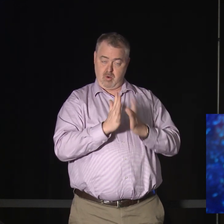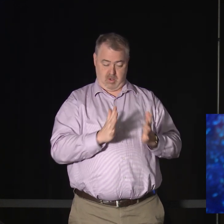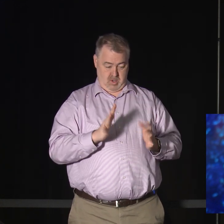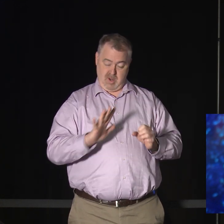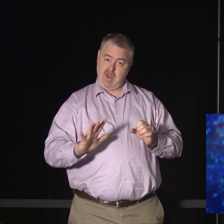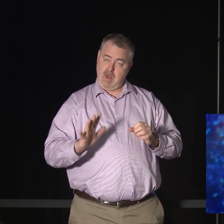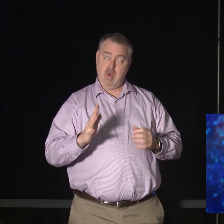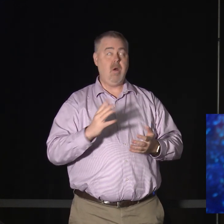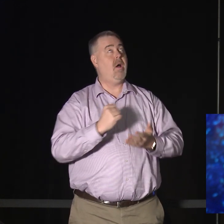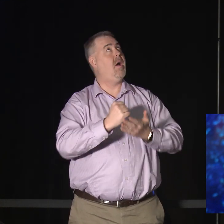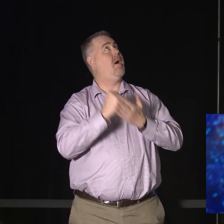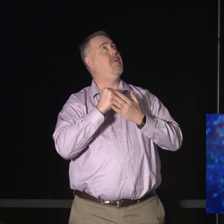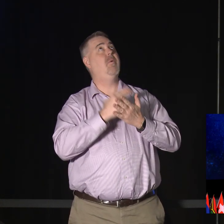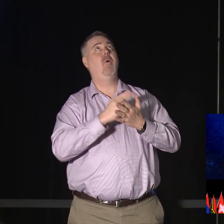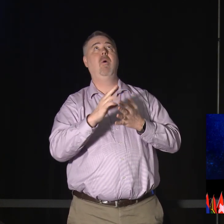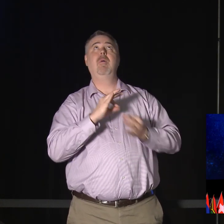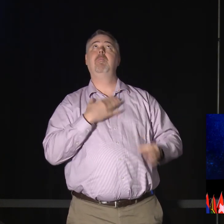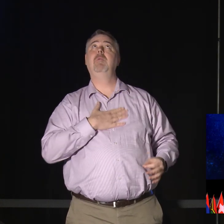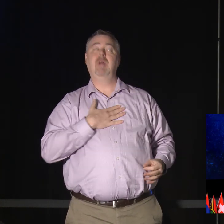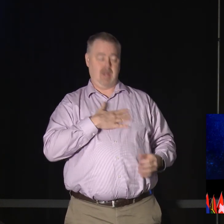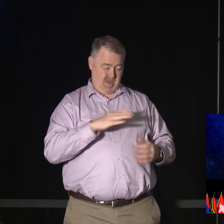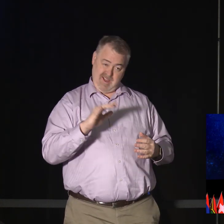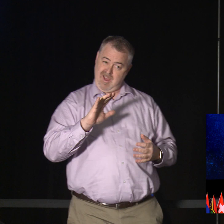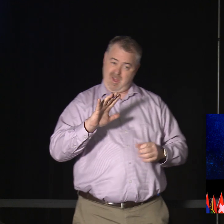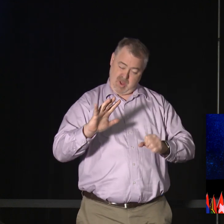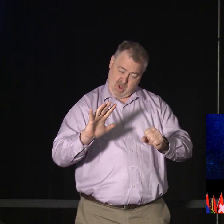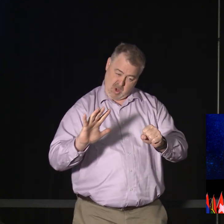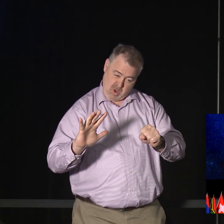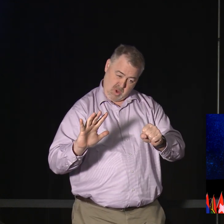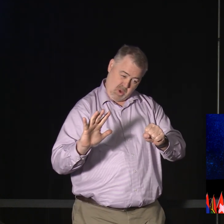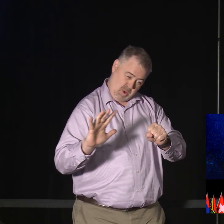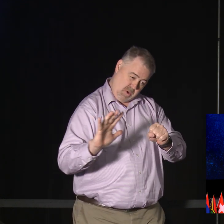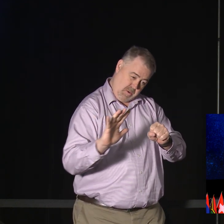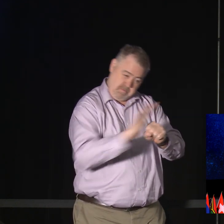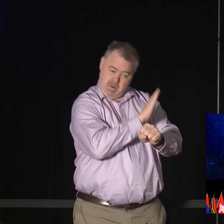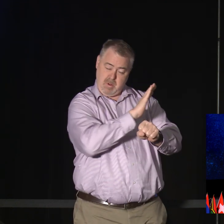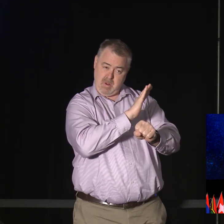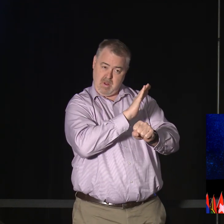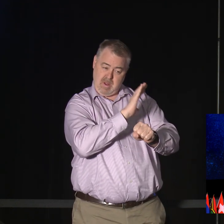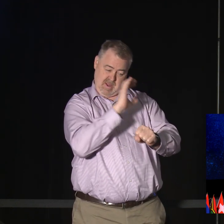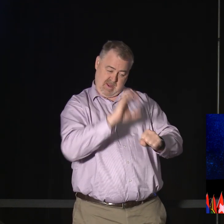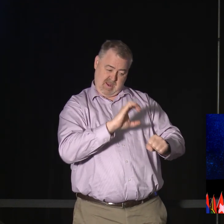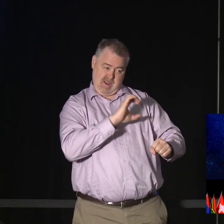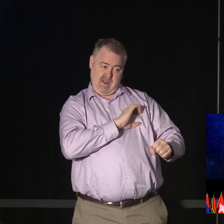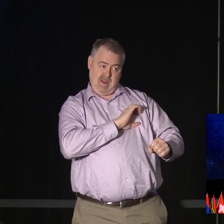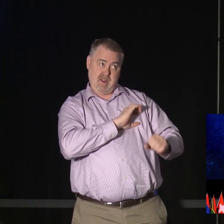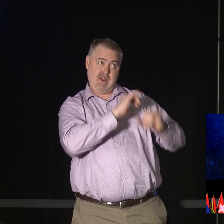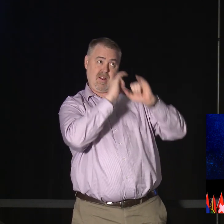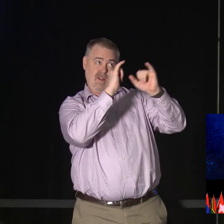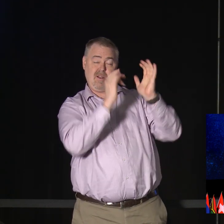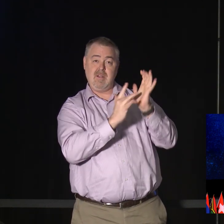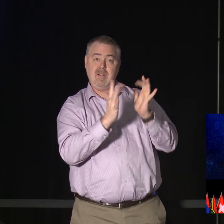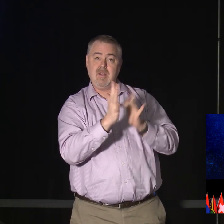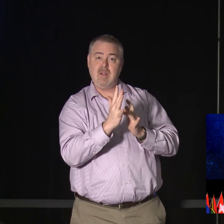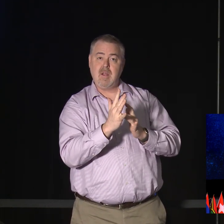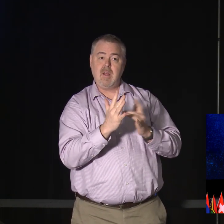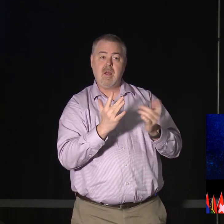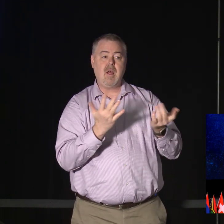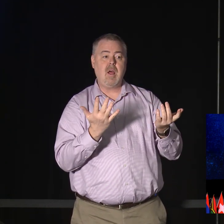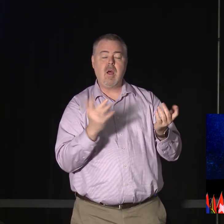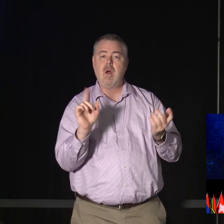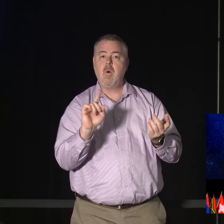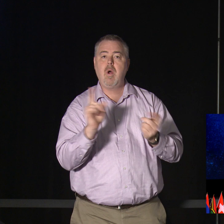The completeness of Christian character is attained when